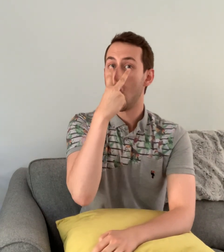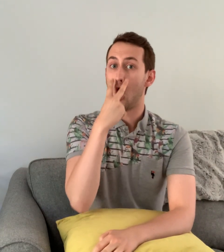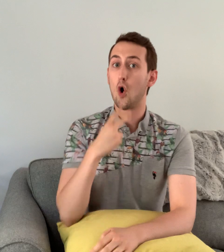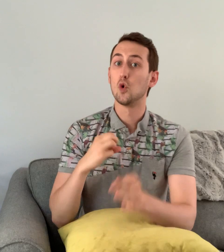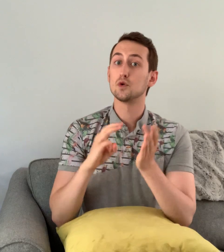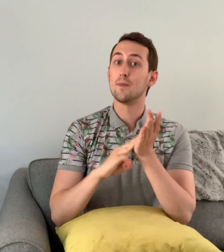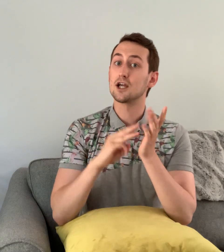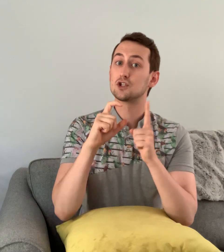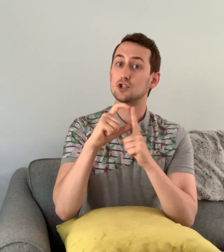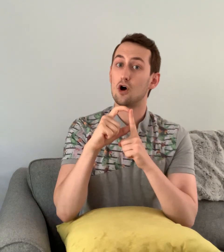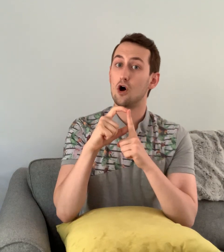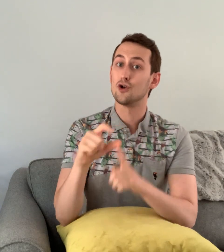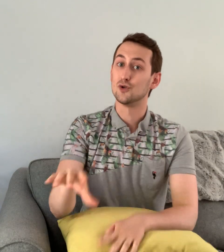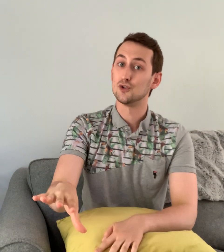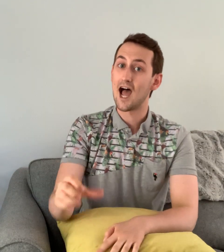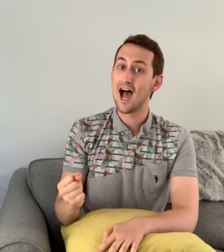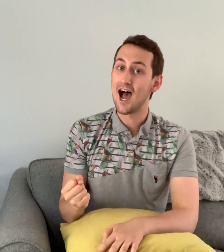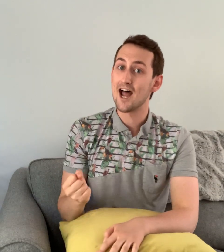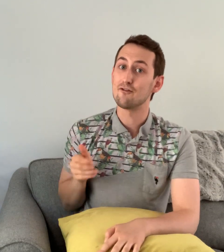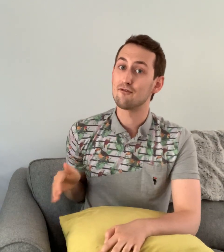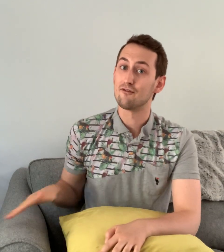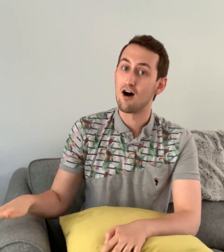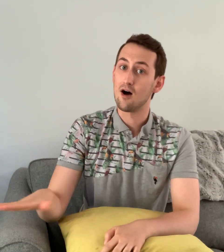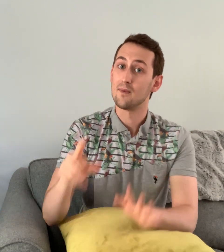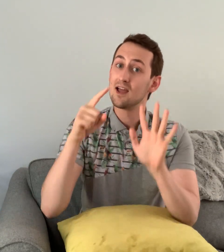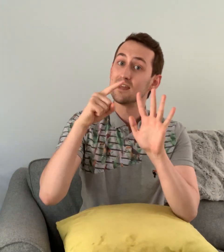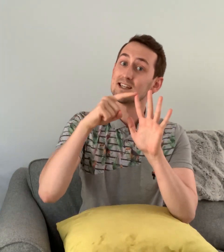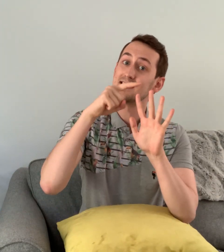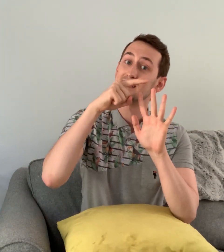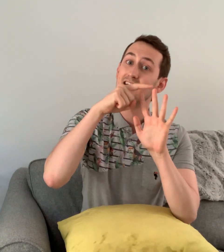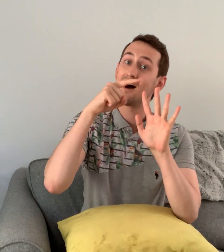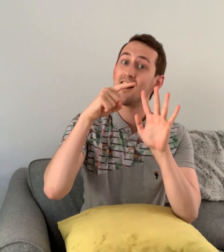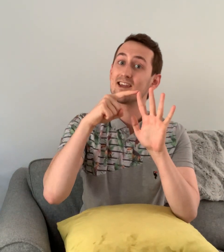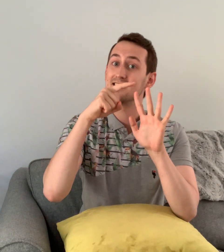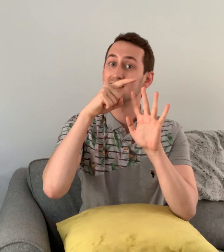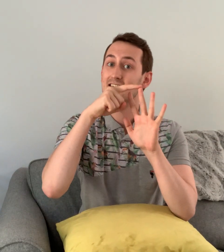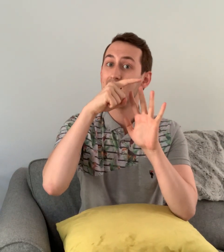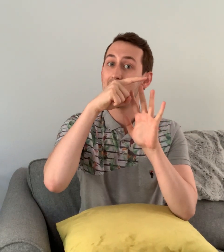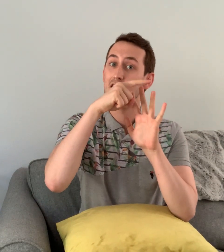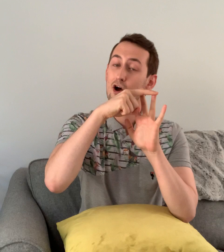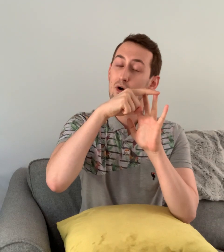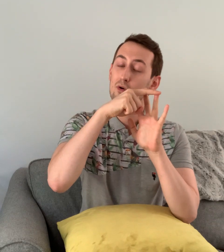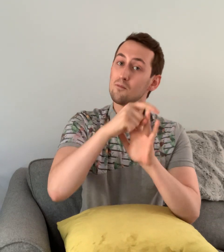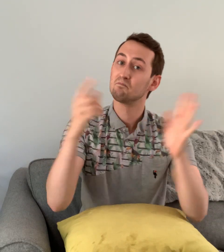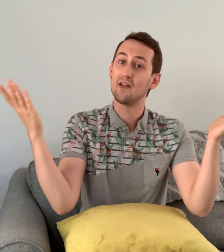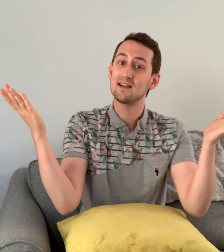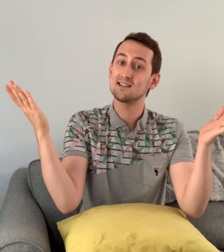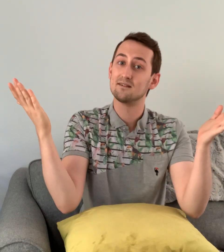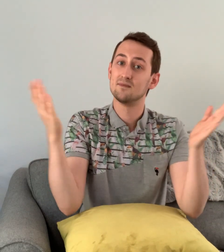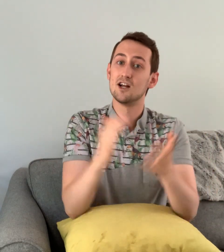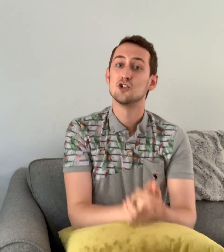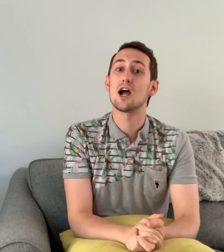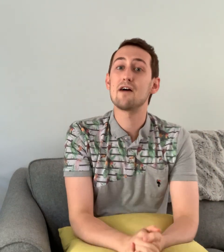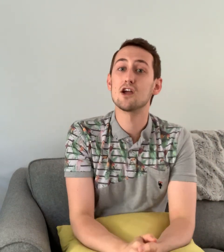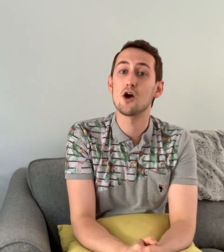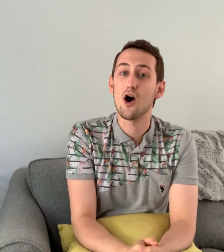old mcdonald had a farm e-i-e-i-o and that's it try having a go